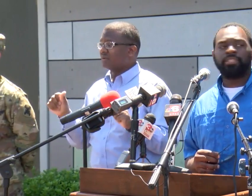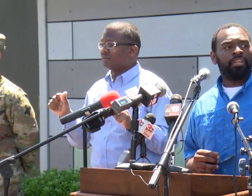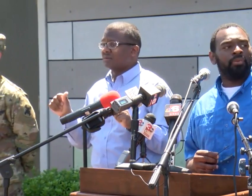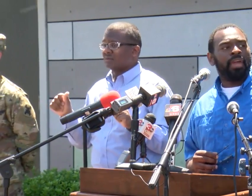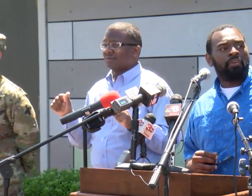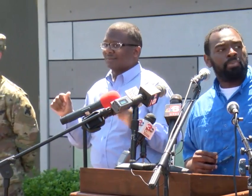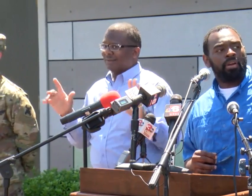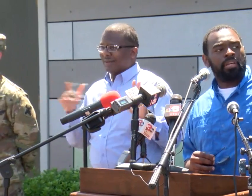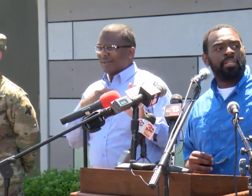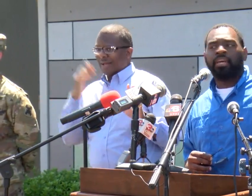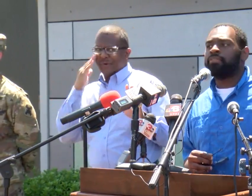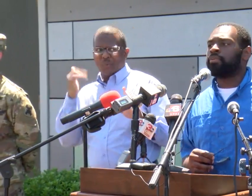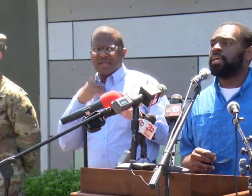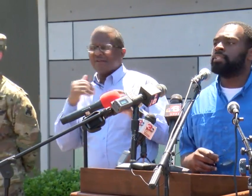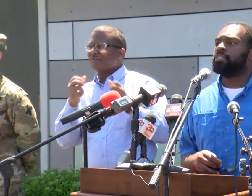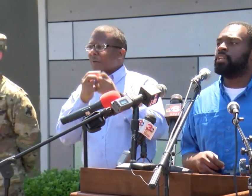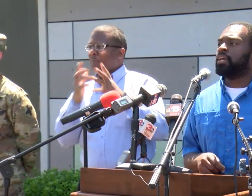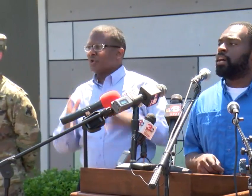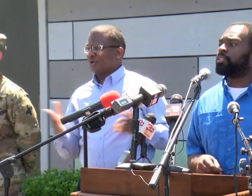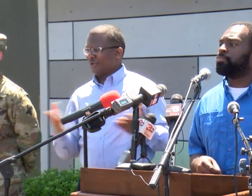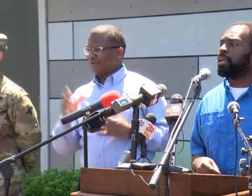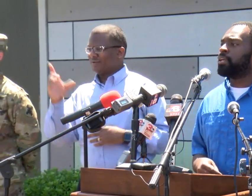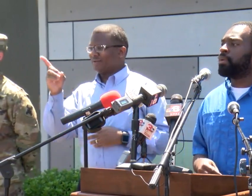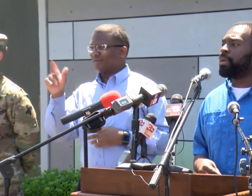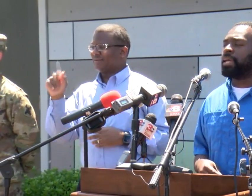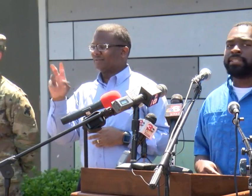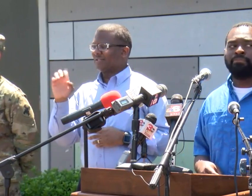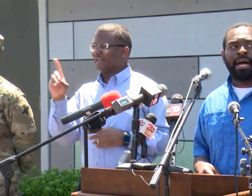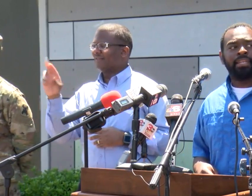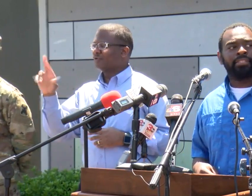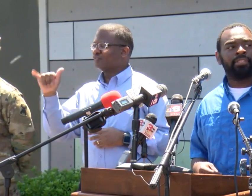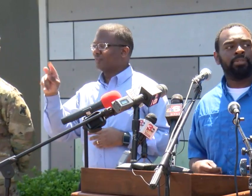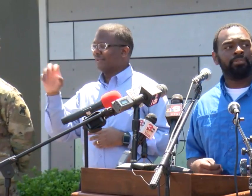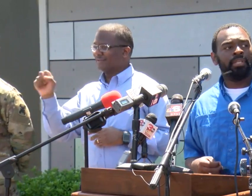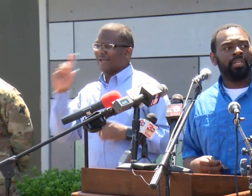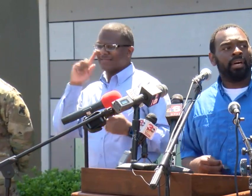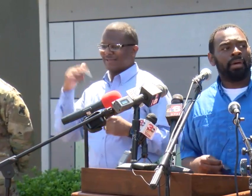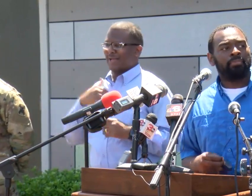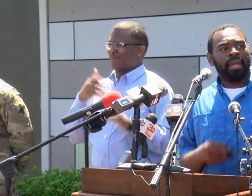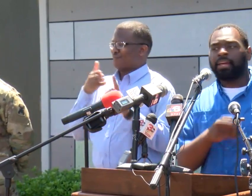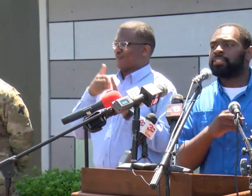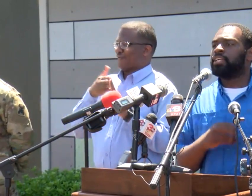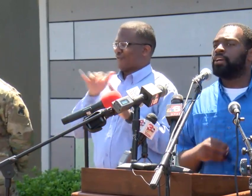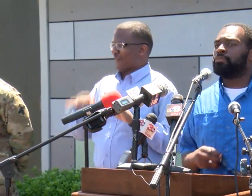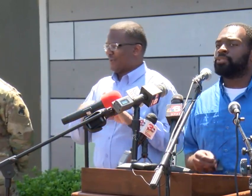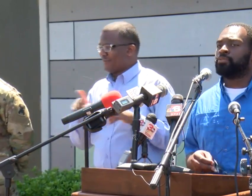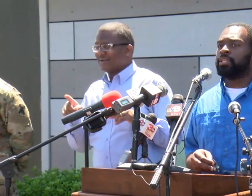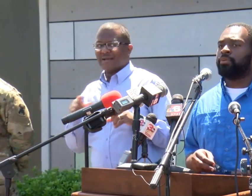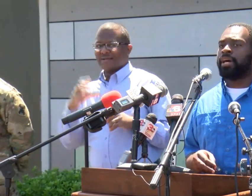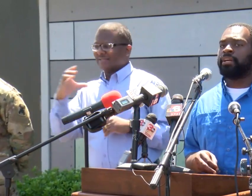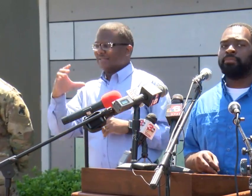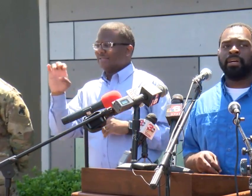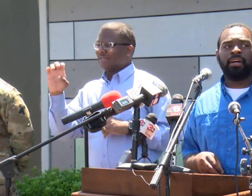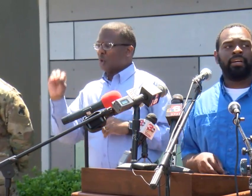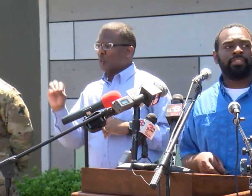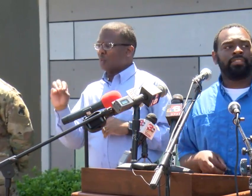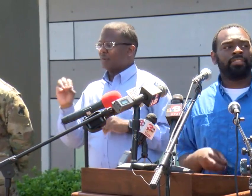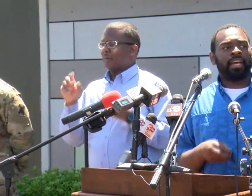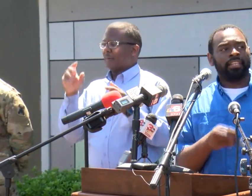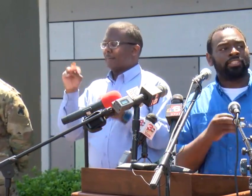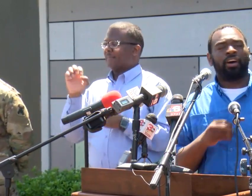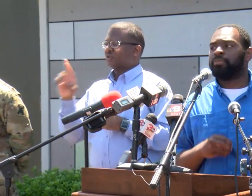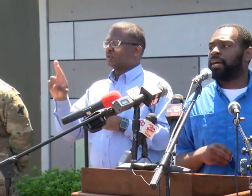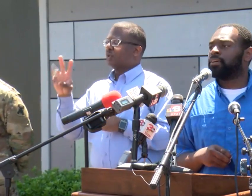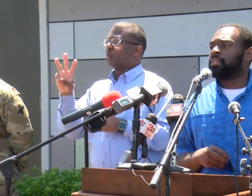discretionary privilege. I know we have a partner here, David Raines, to bring them up. I guess I'm biased to them. But I'll bring our CEO, Mr. Willie White, up